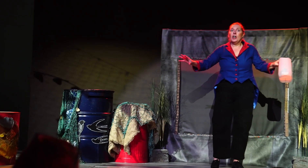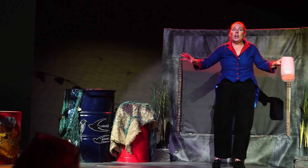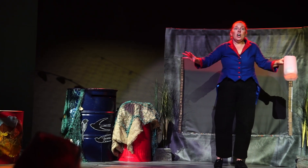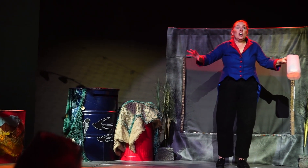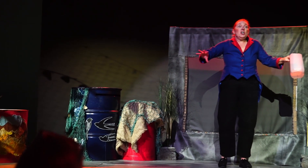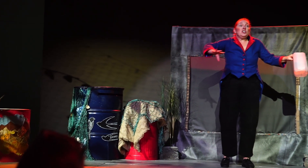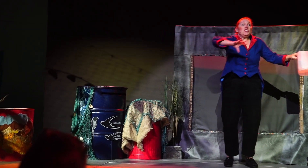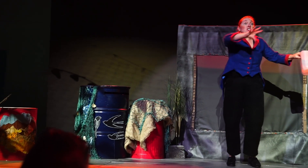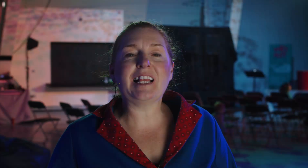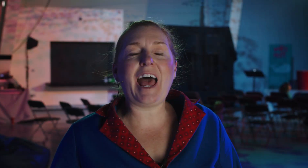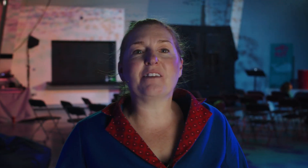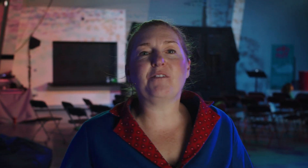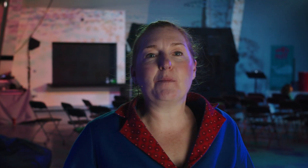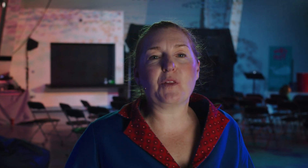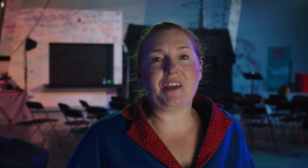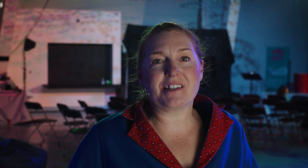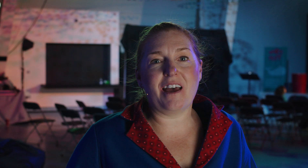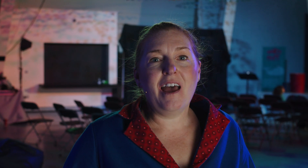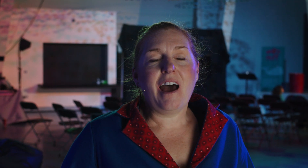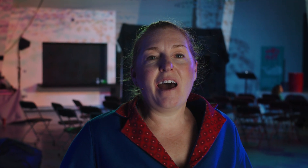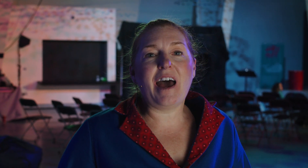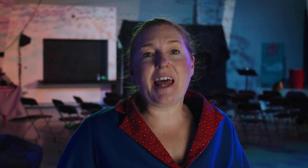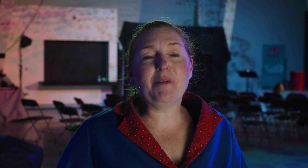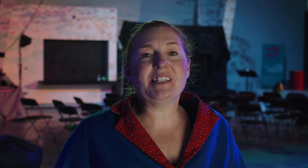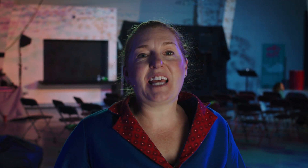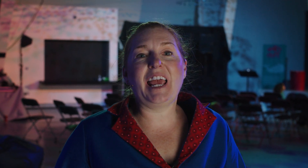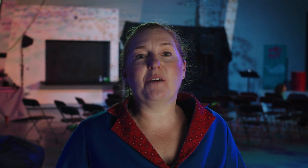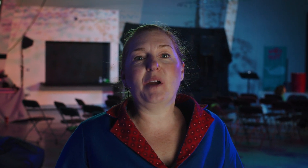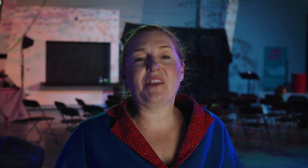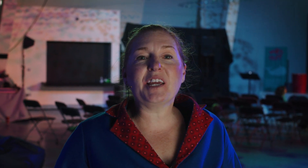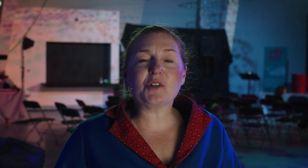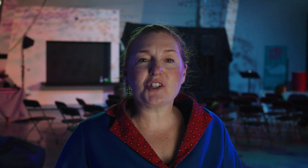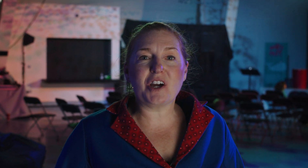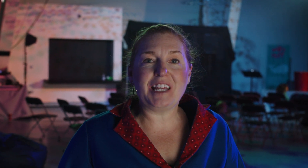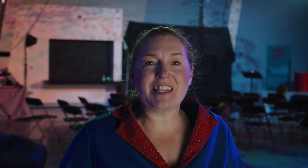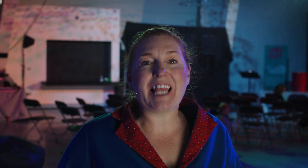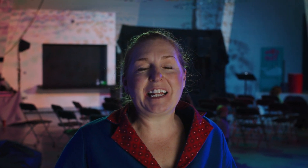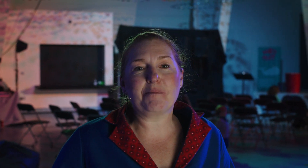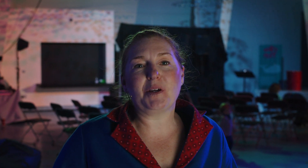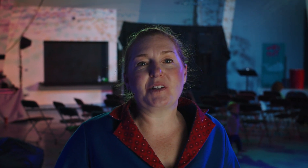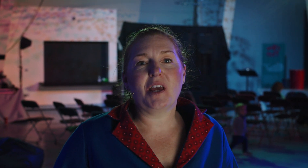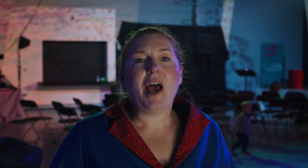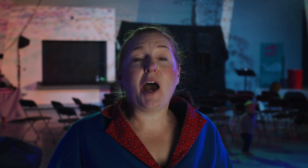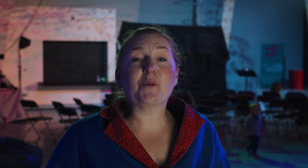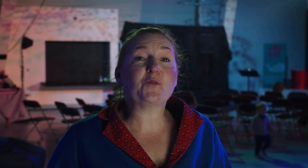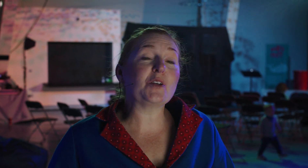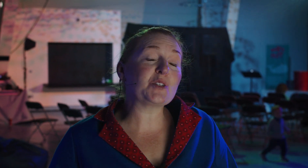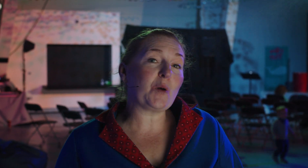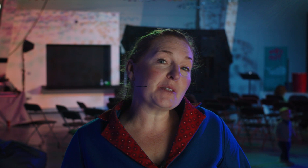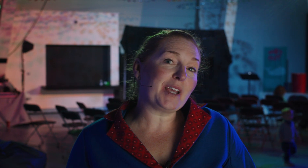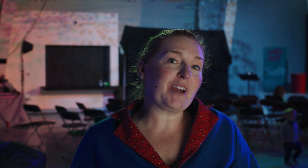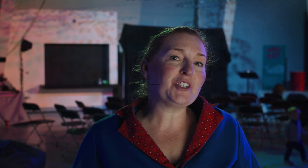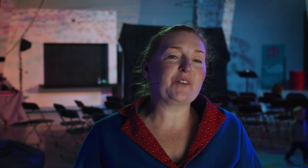My name's Lisa Difford of Fettle and Fable Theatre, and I'm here today with Inkonjani the Lightning Bird, which